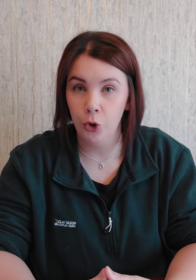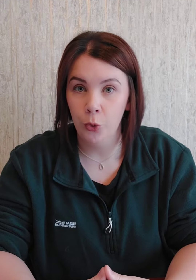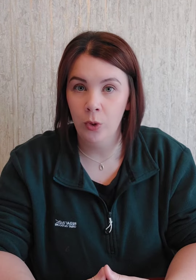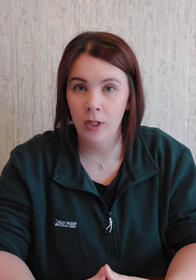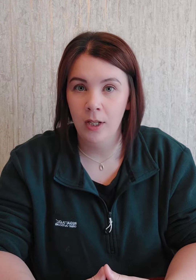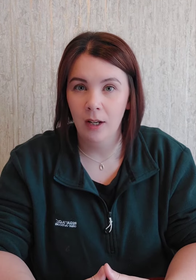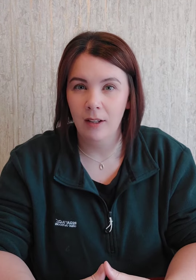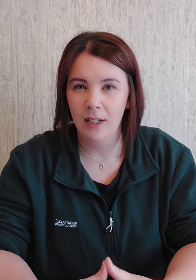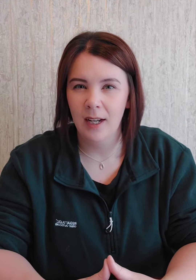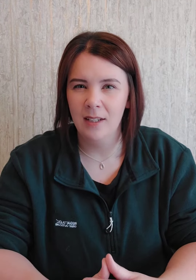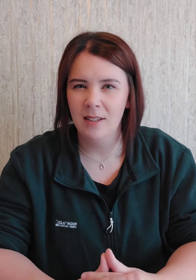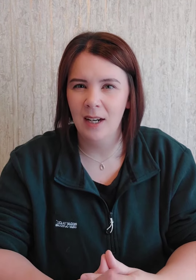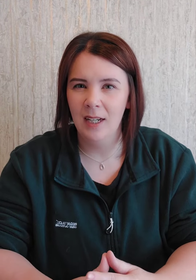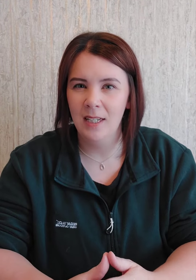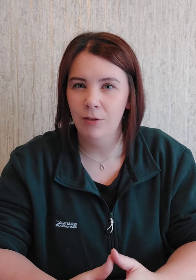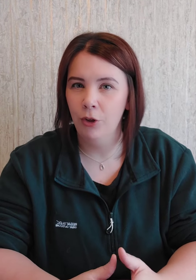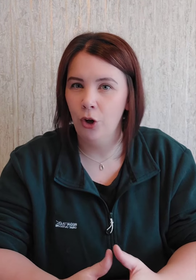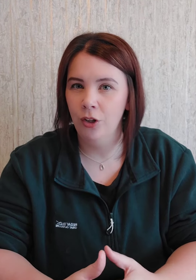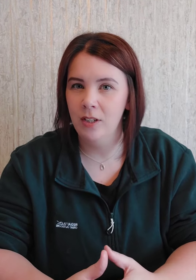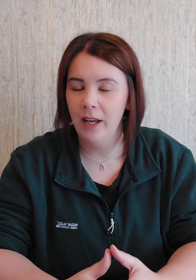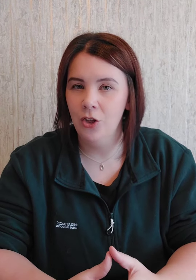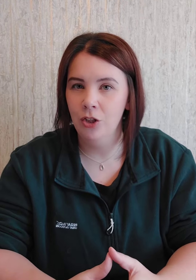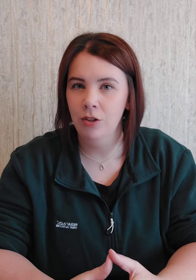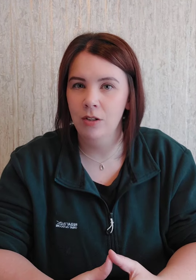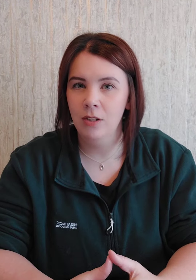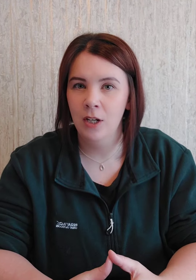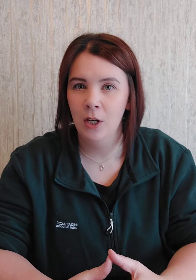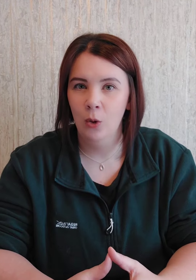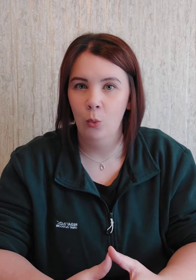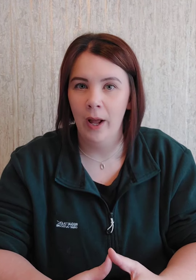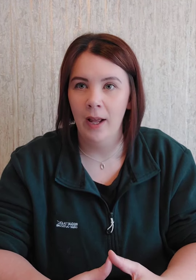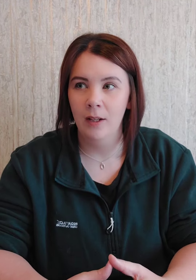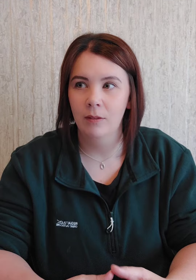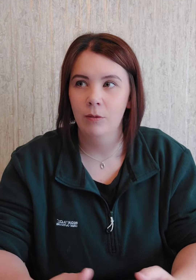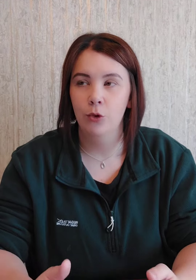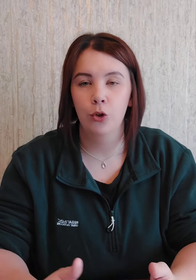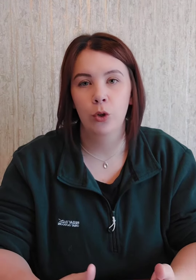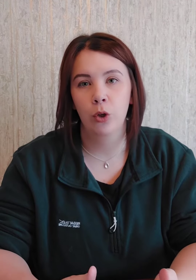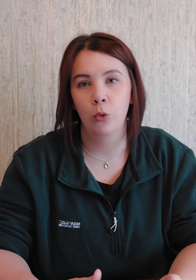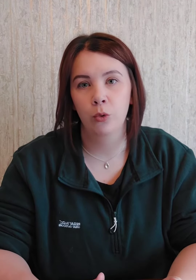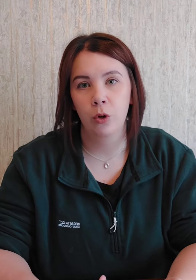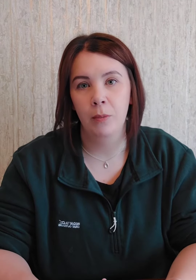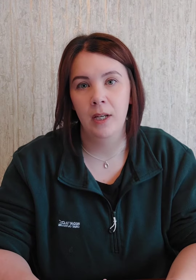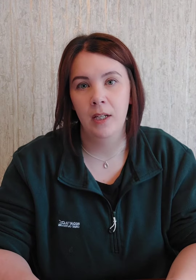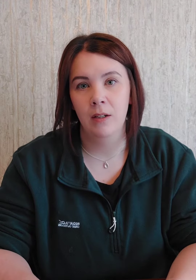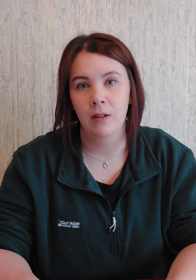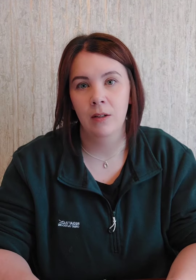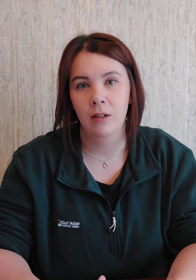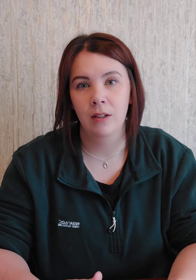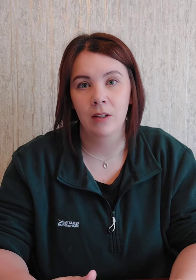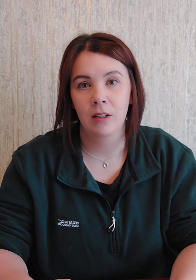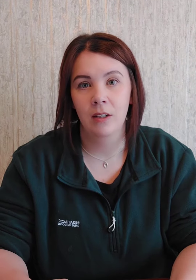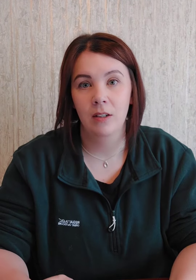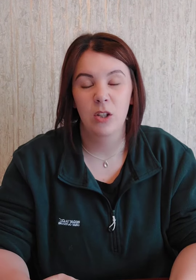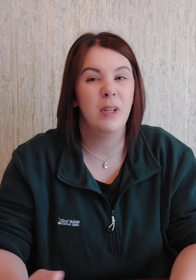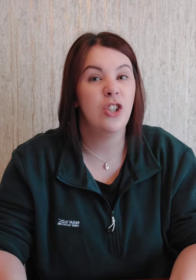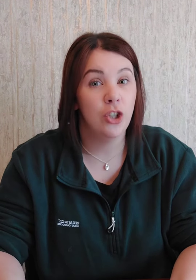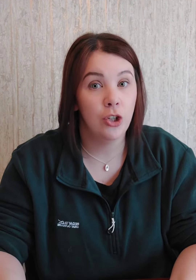true because I think that has slightly different connotations, where true can also mean to be